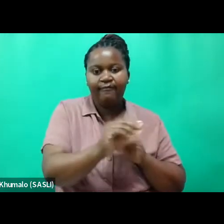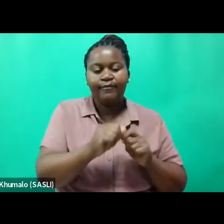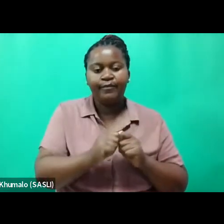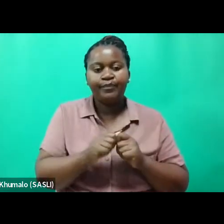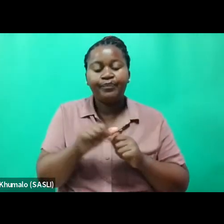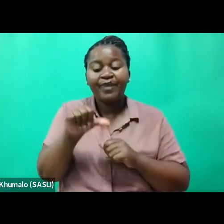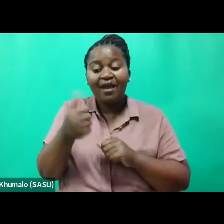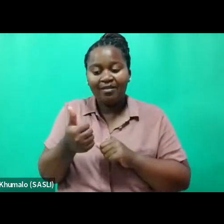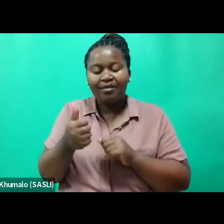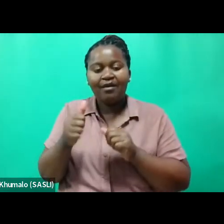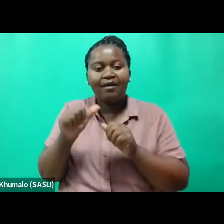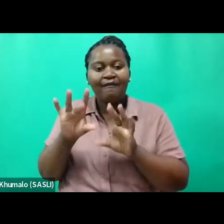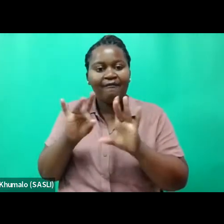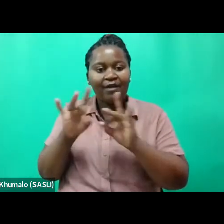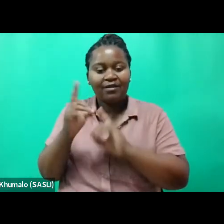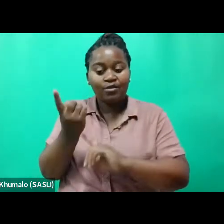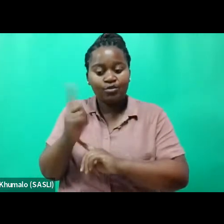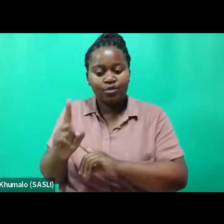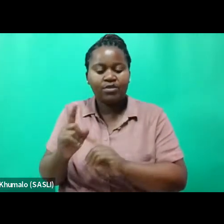findings,